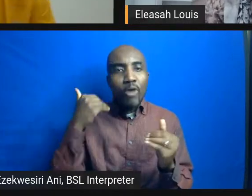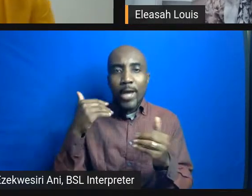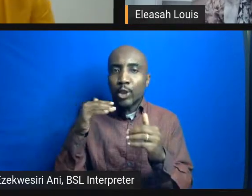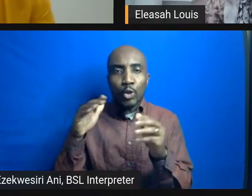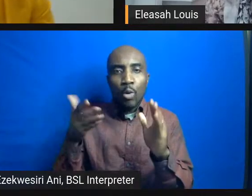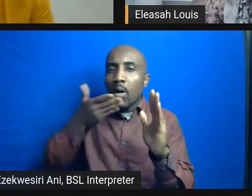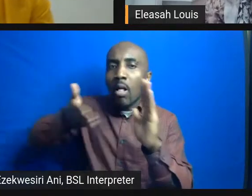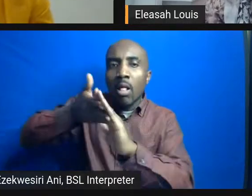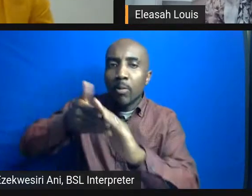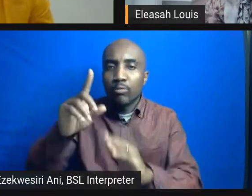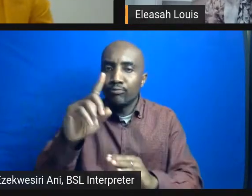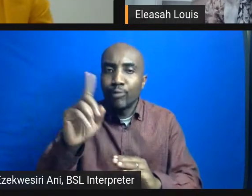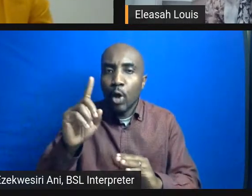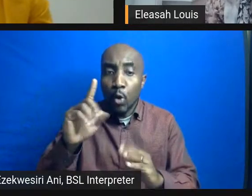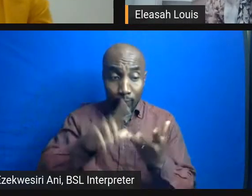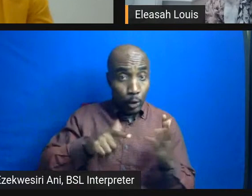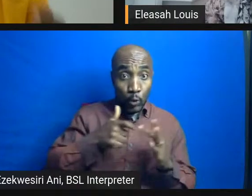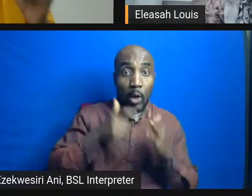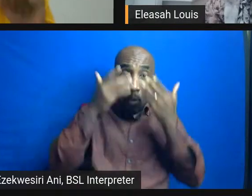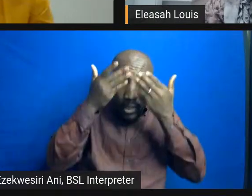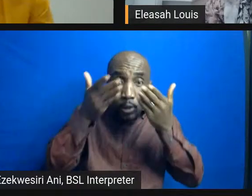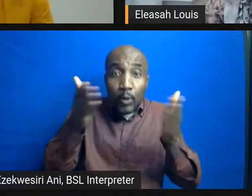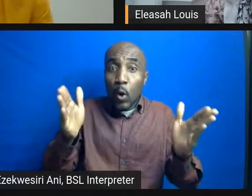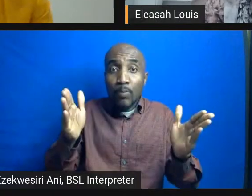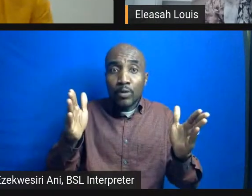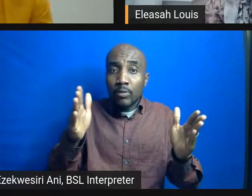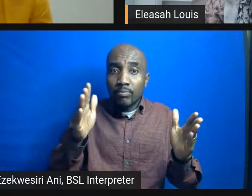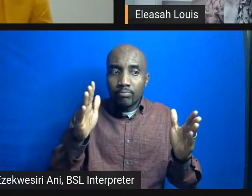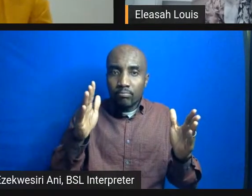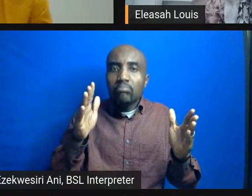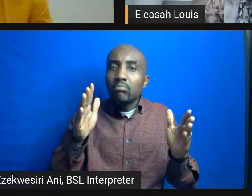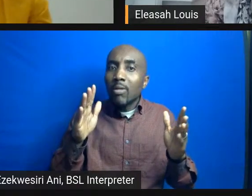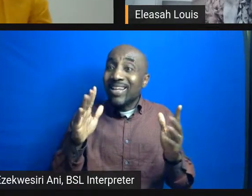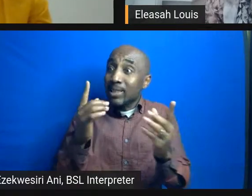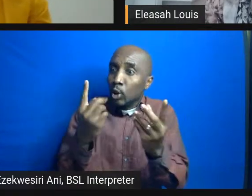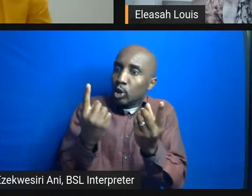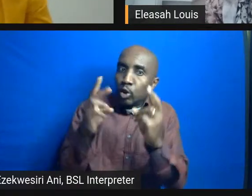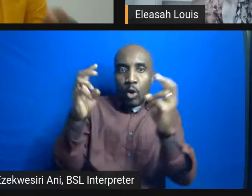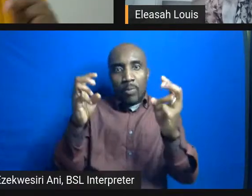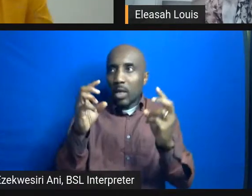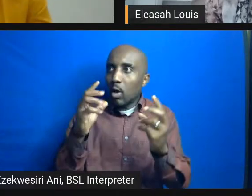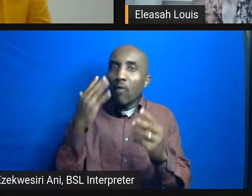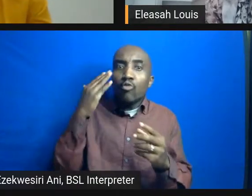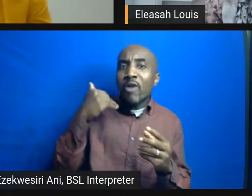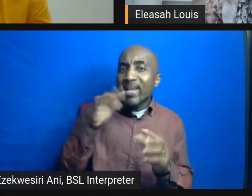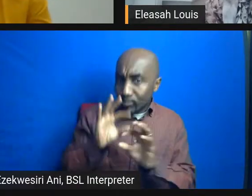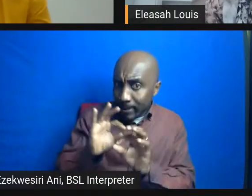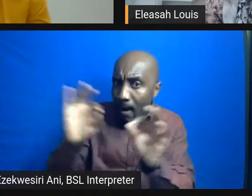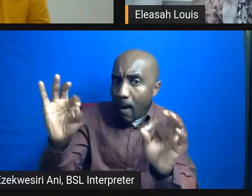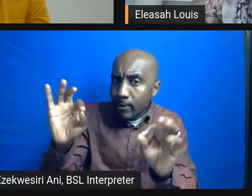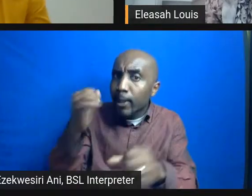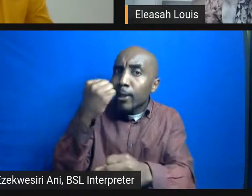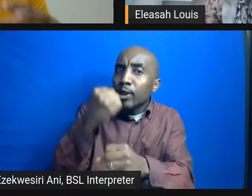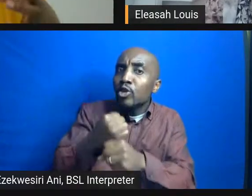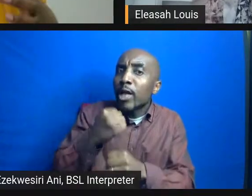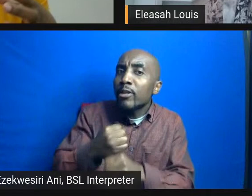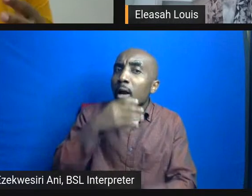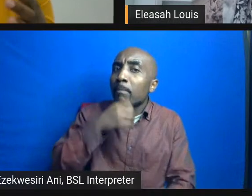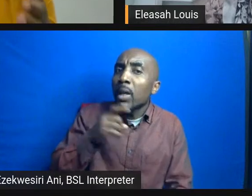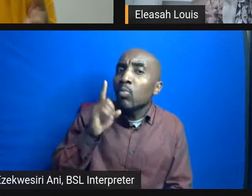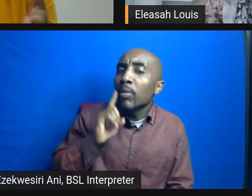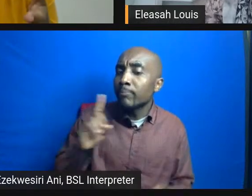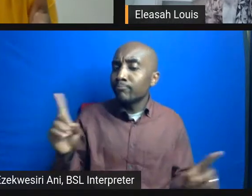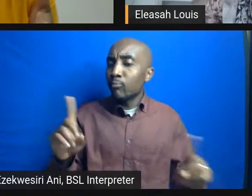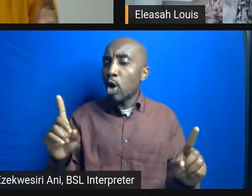must ask the question of the issue of race. We must ask the question of the issue of gender. We must